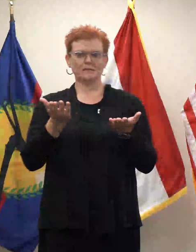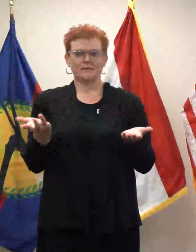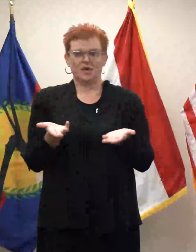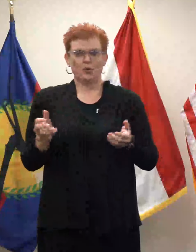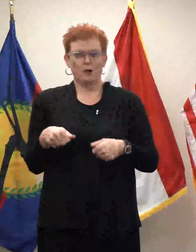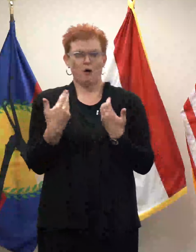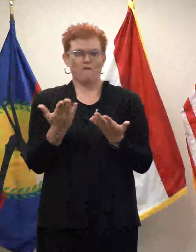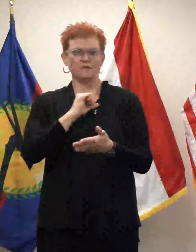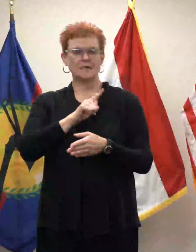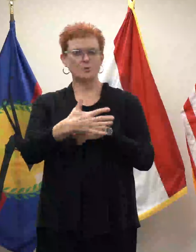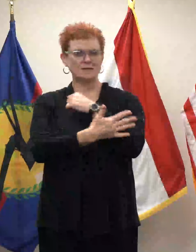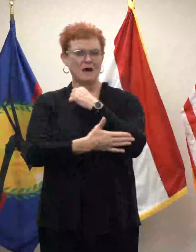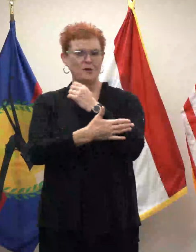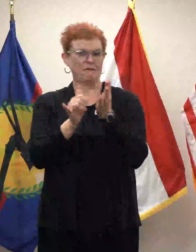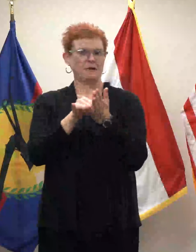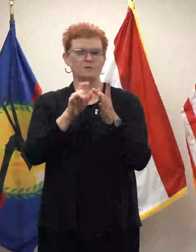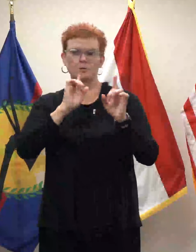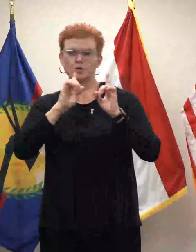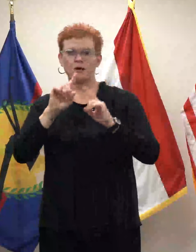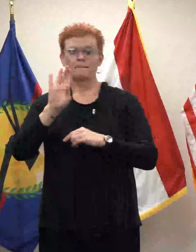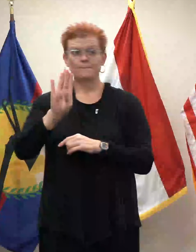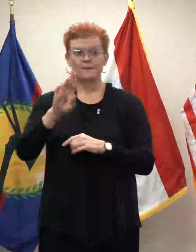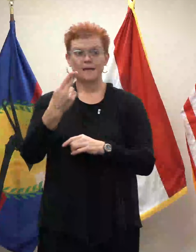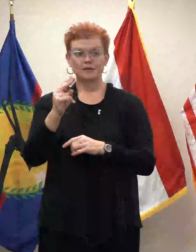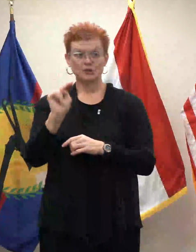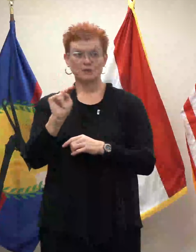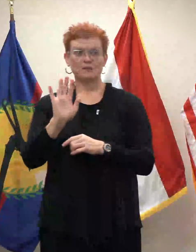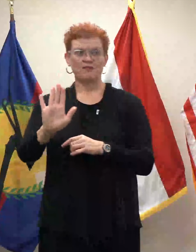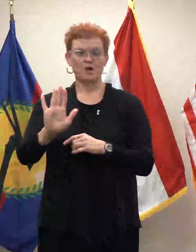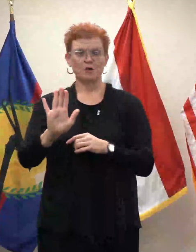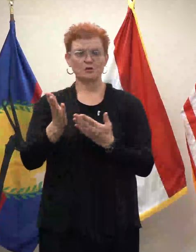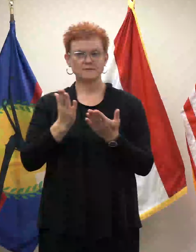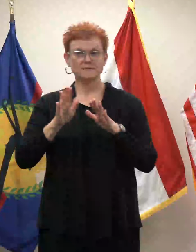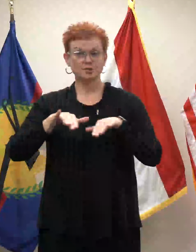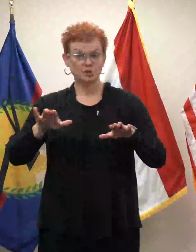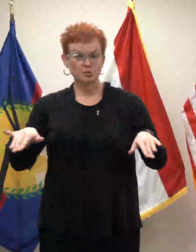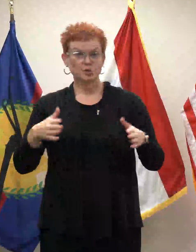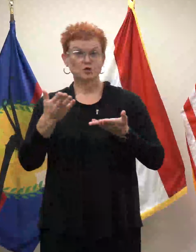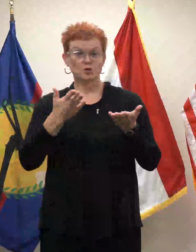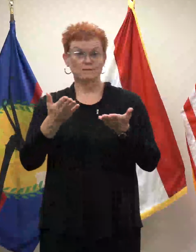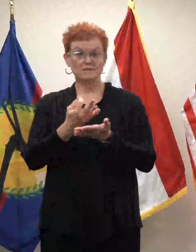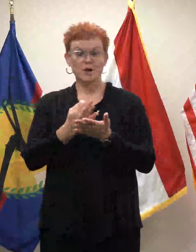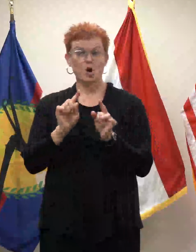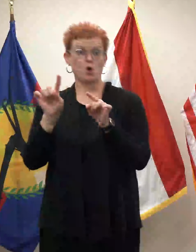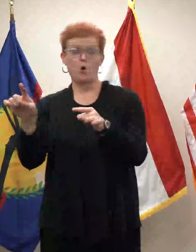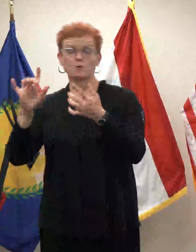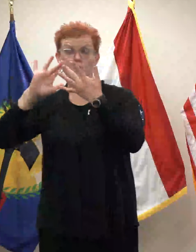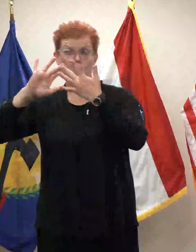St. Louis County. And that's what we're talking about. BHN and their services, the Children's Service Fund, I would say go to the